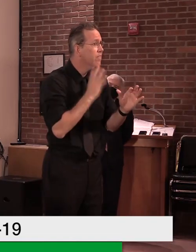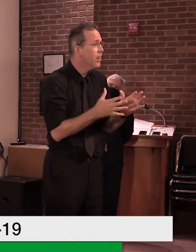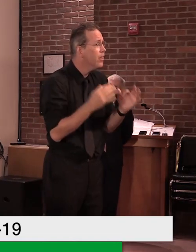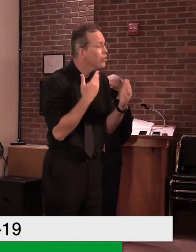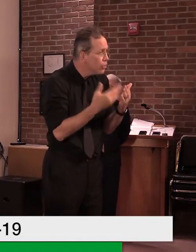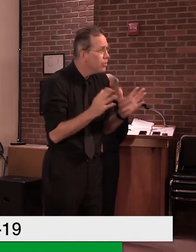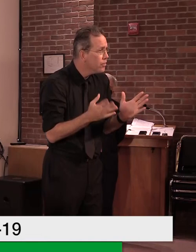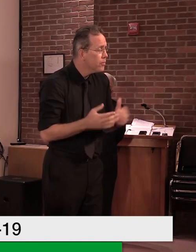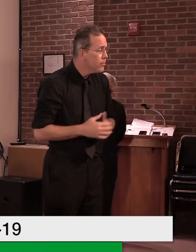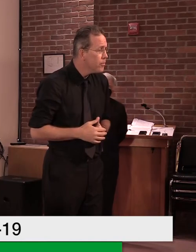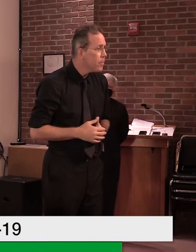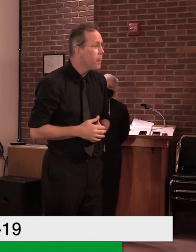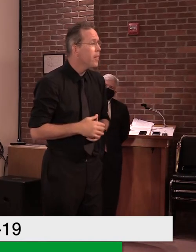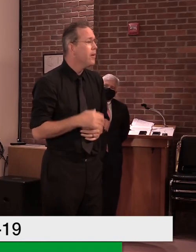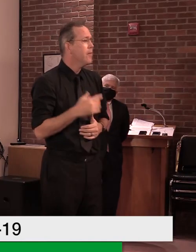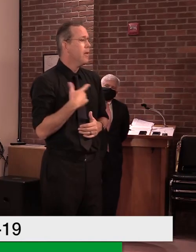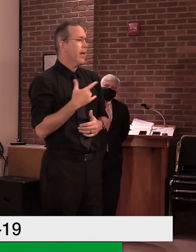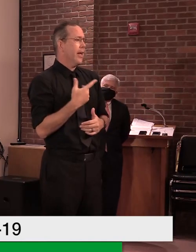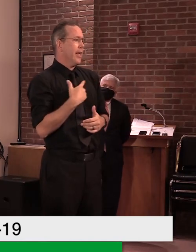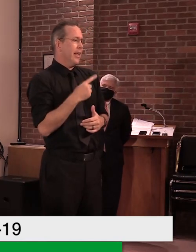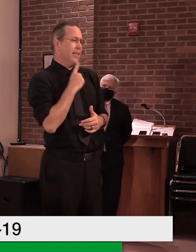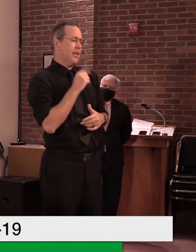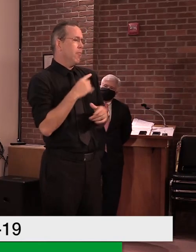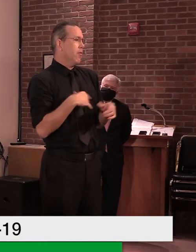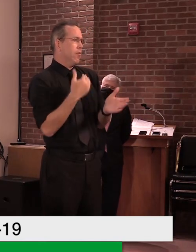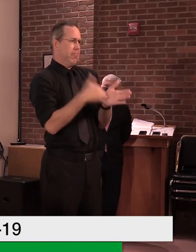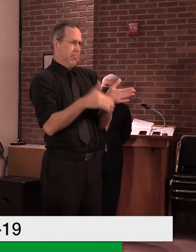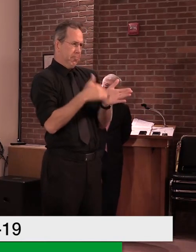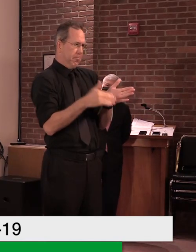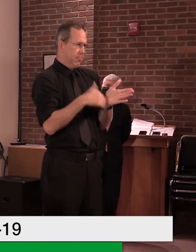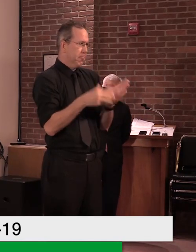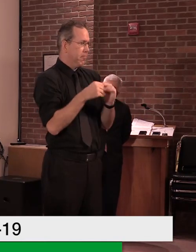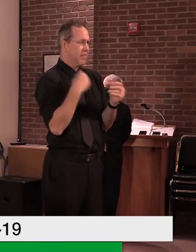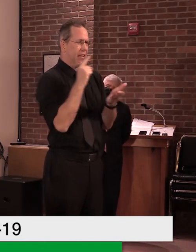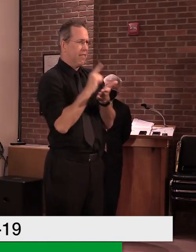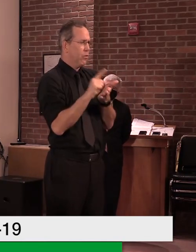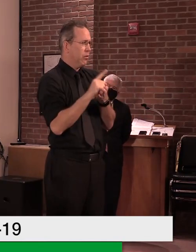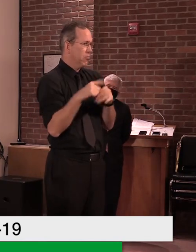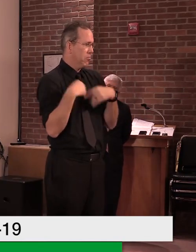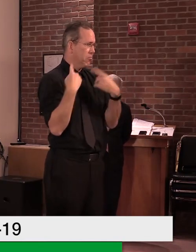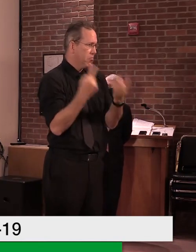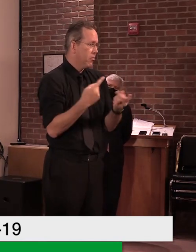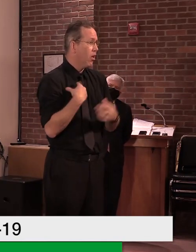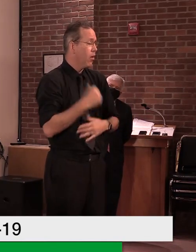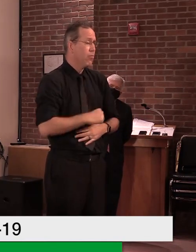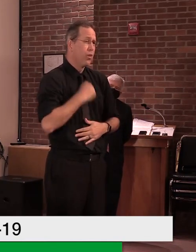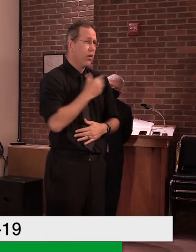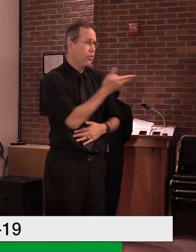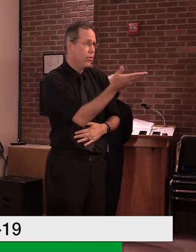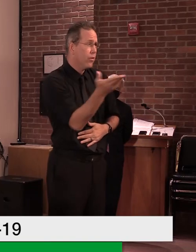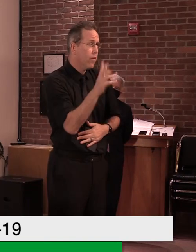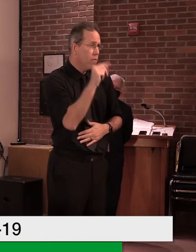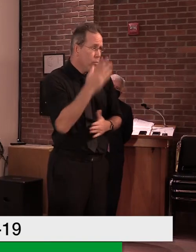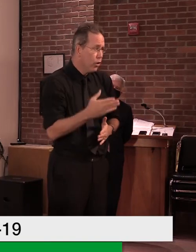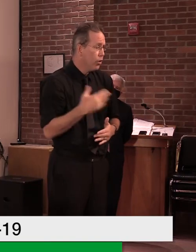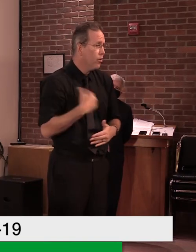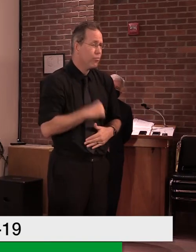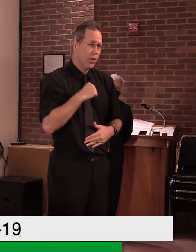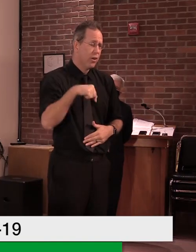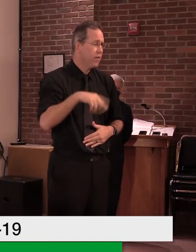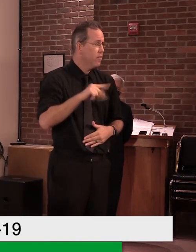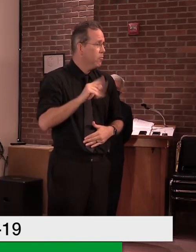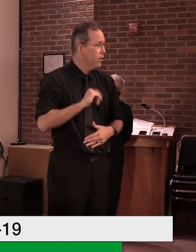I've stated this on a twice weekly basis, where I'm very proud of where Vermont is and how much we've accomplished, even